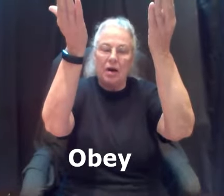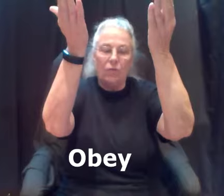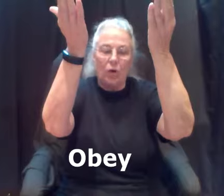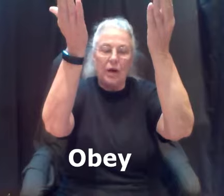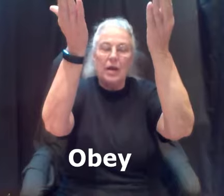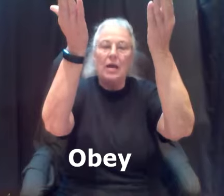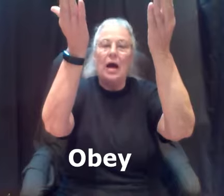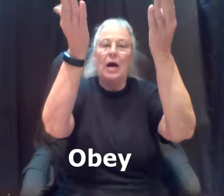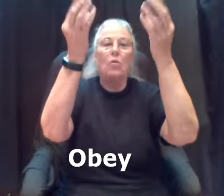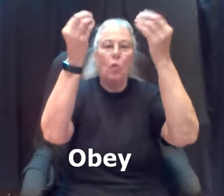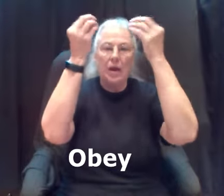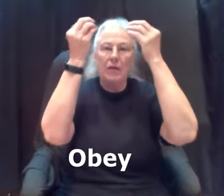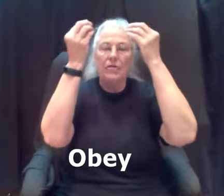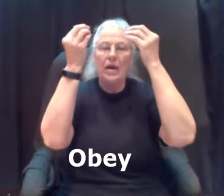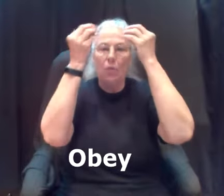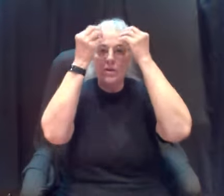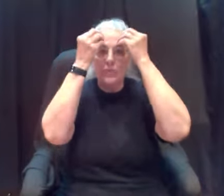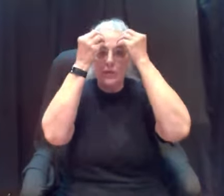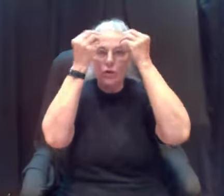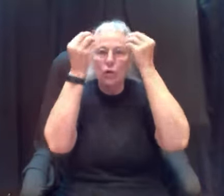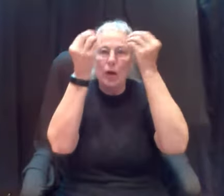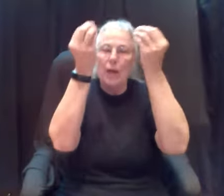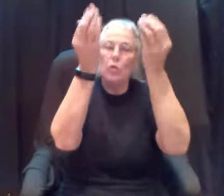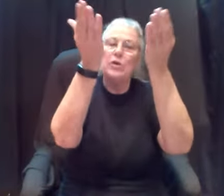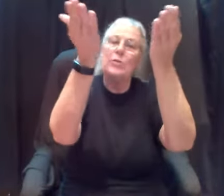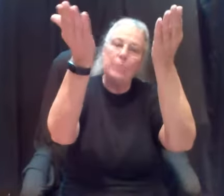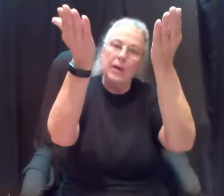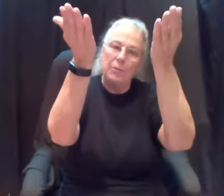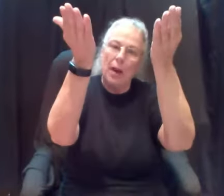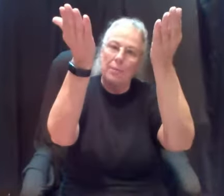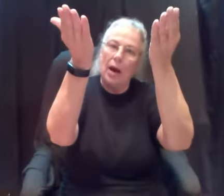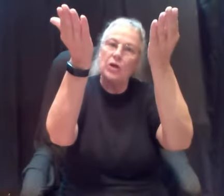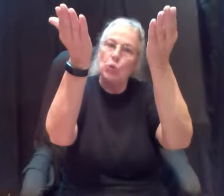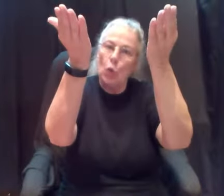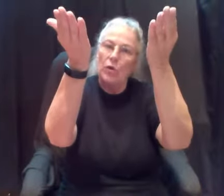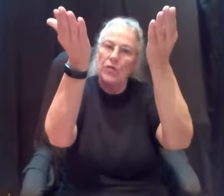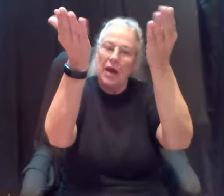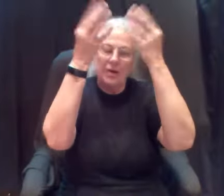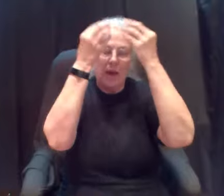for whatever He wants me to do. I'm going to bend my mind toward that.